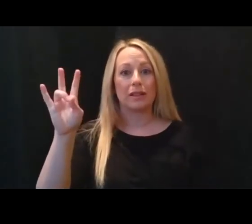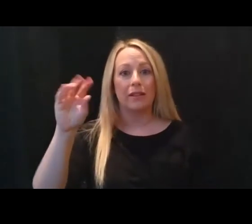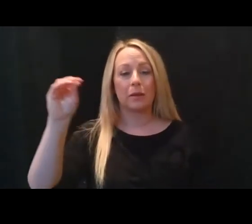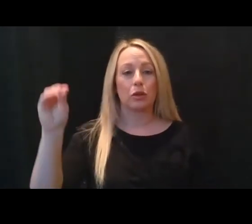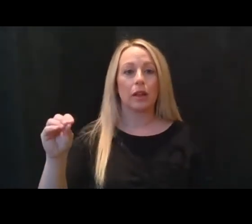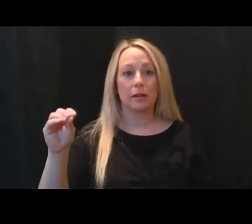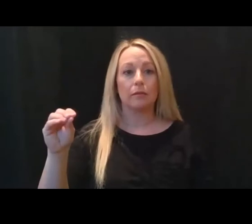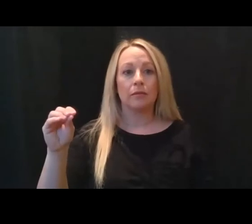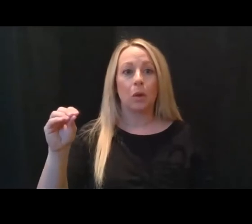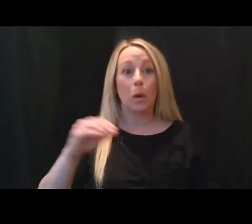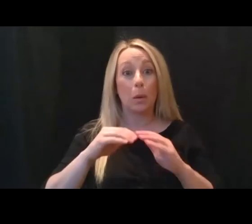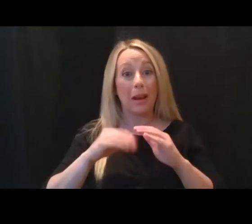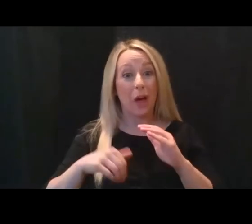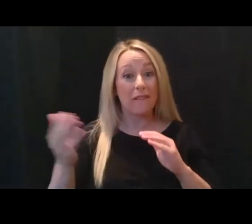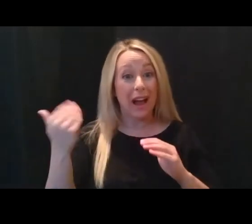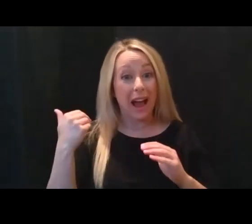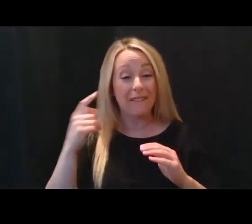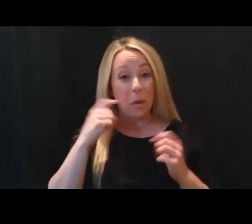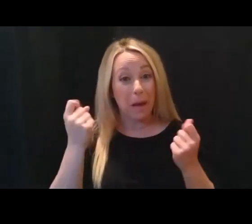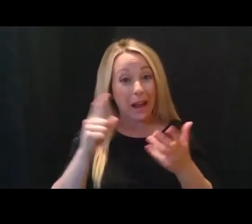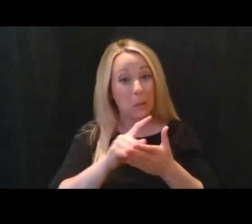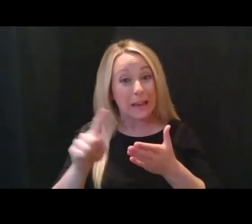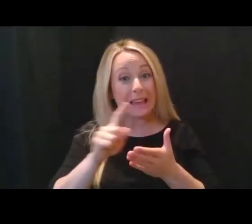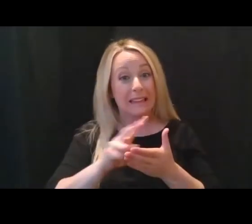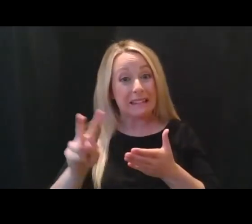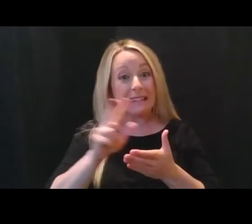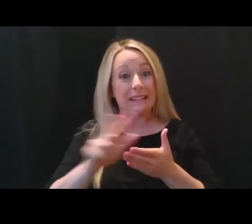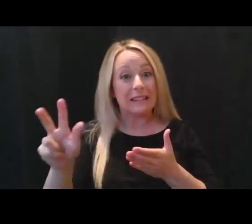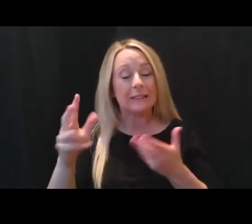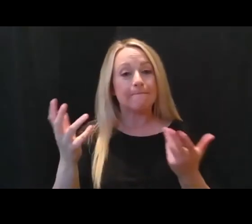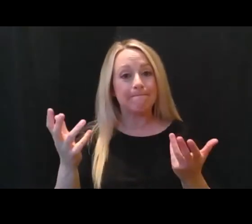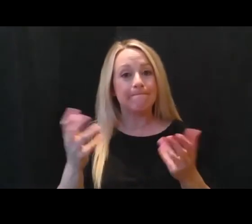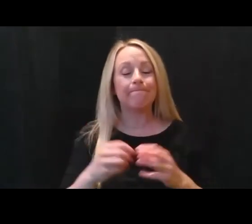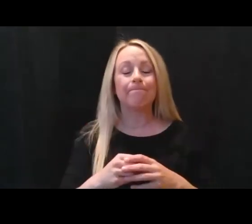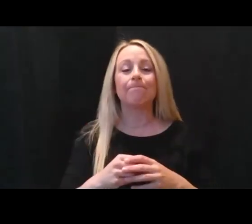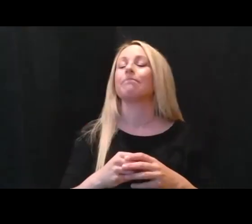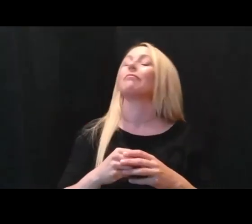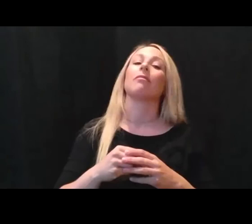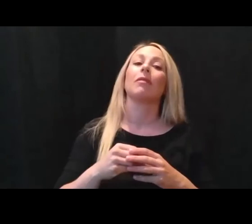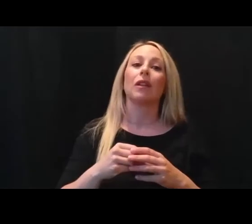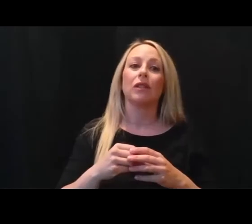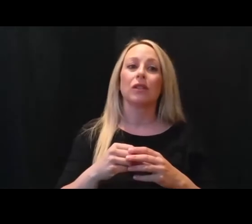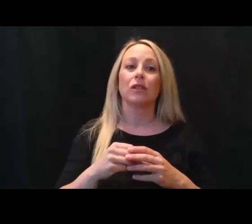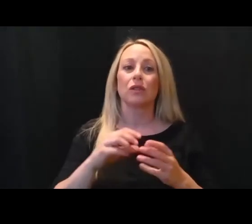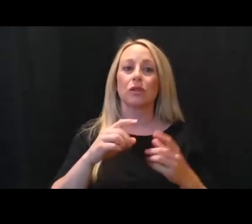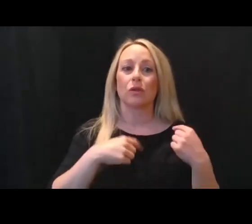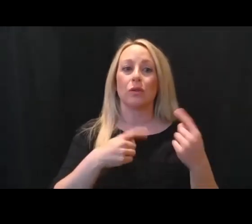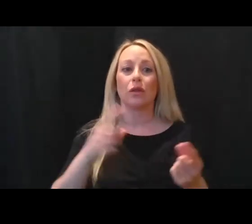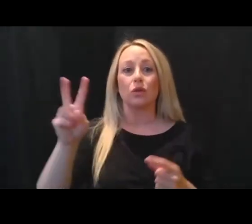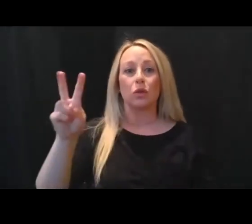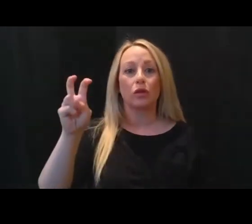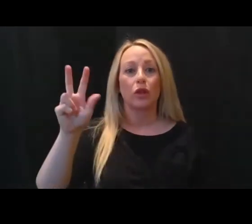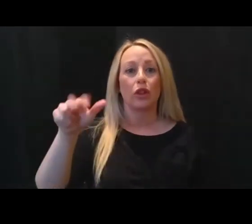We were below 5 for several weeks. We've had 233 deaths, which is